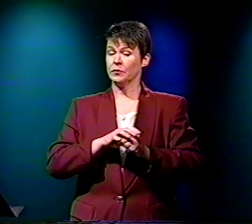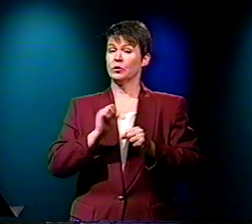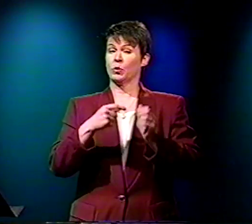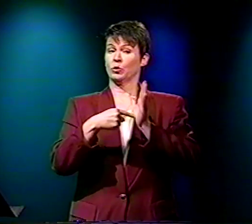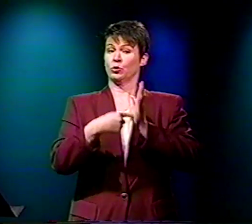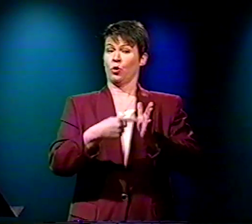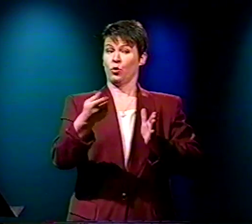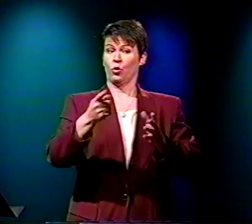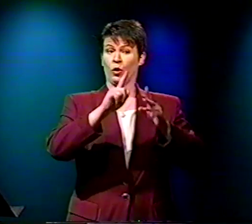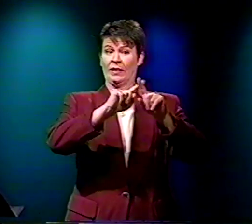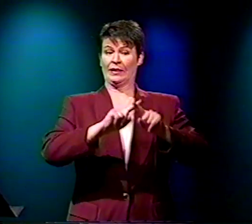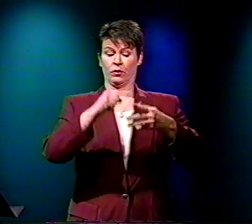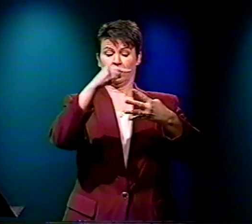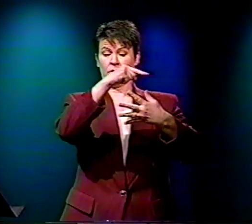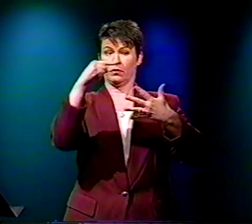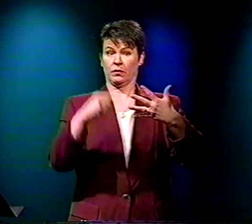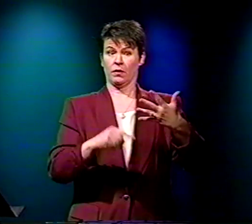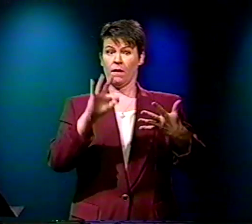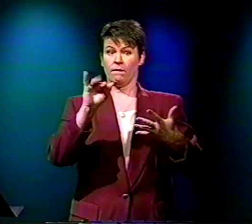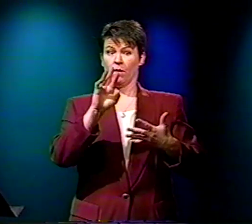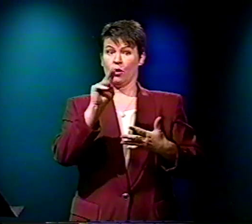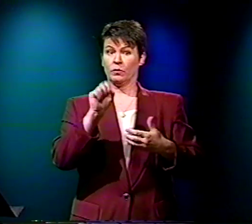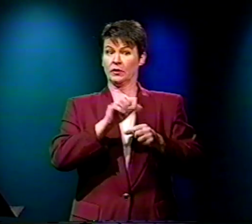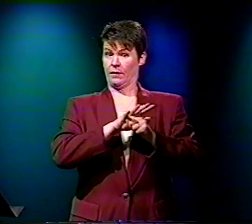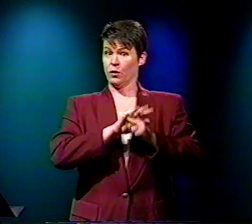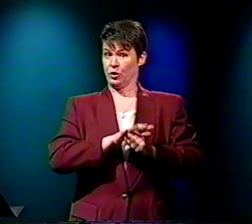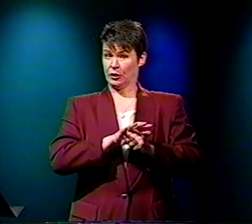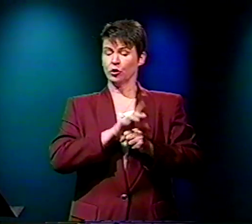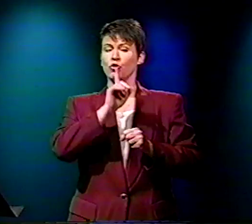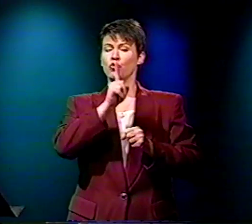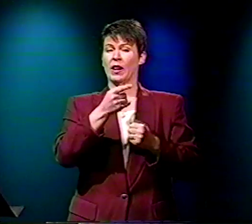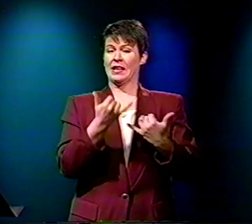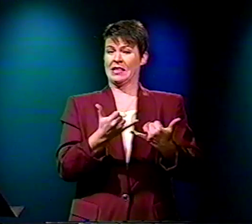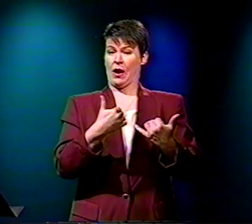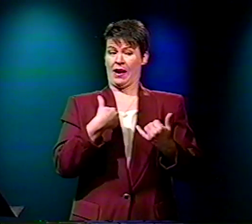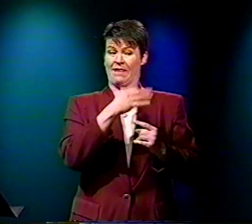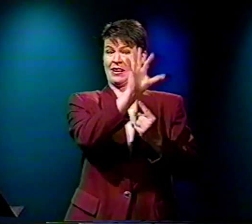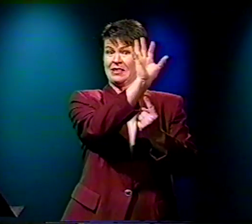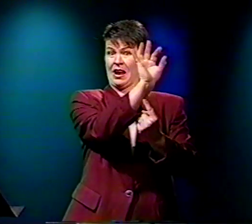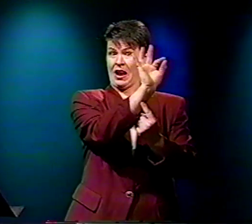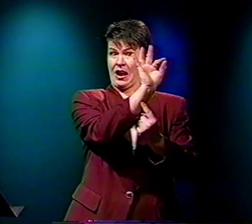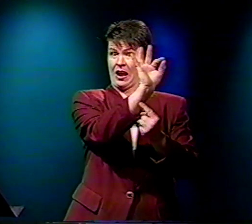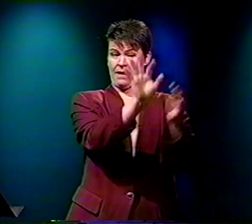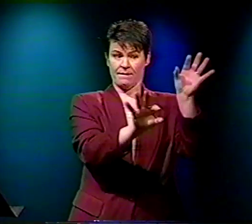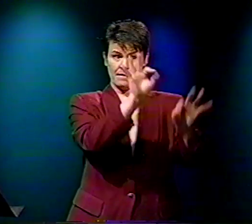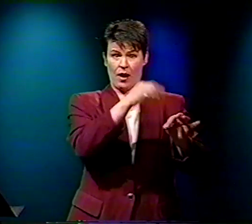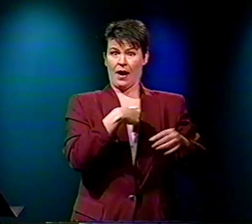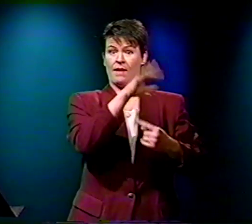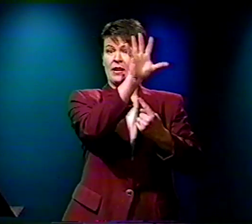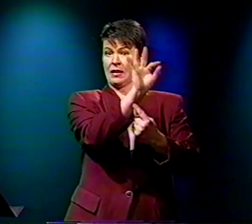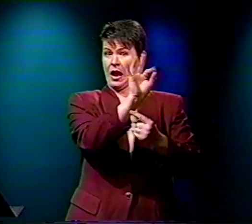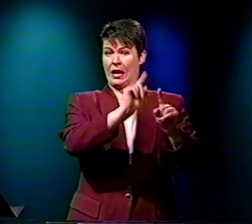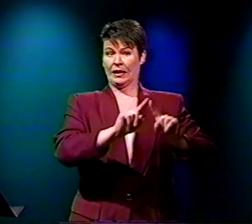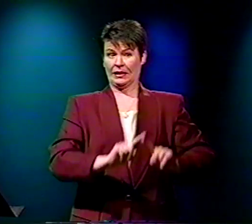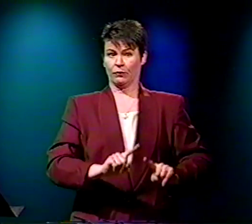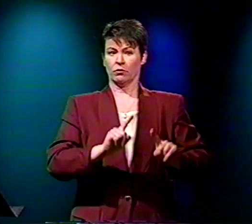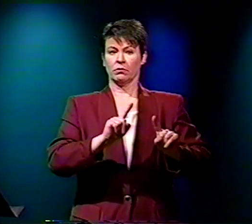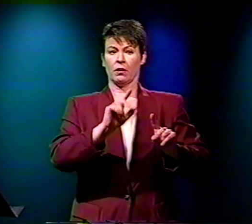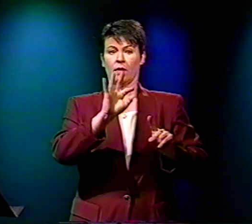oppression. Let me have you take a look at five forms of oppression. Now, in actuality, they have discovered